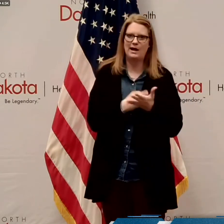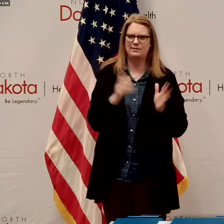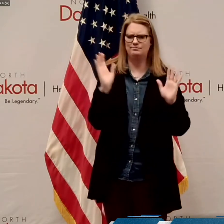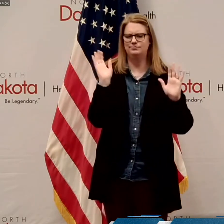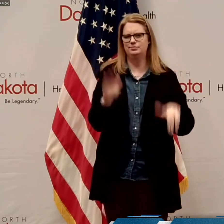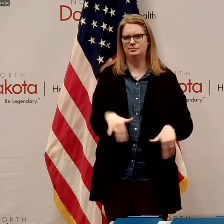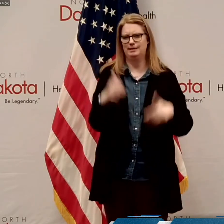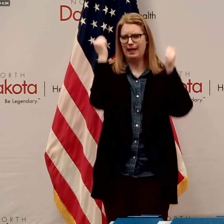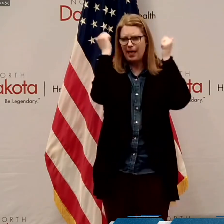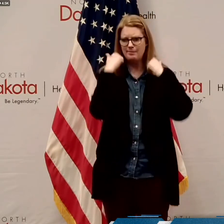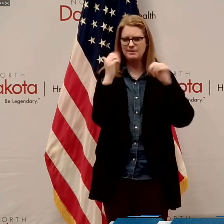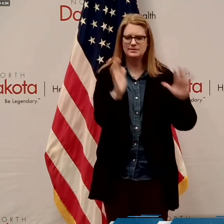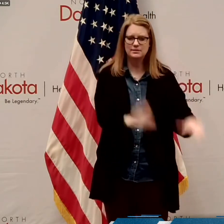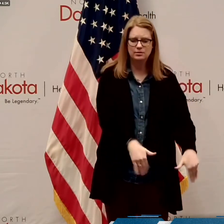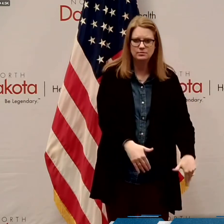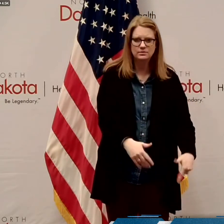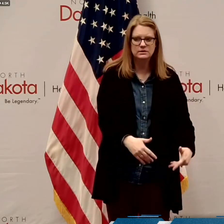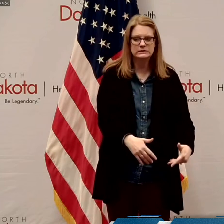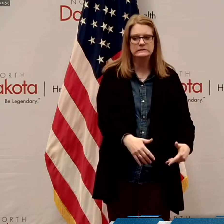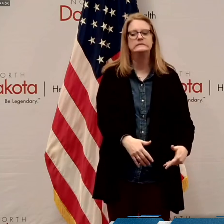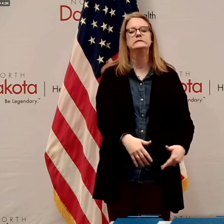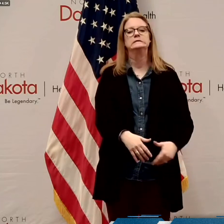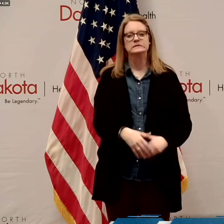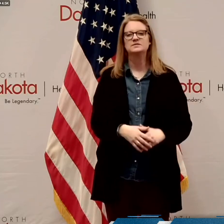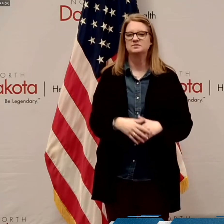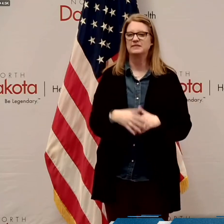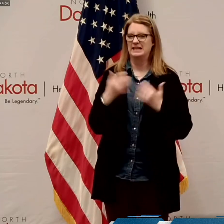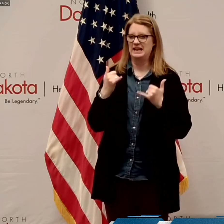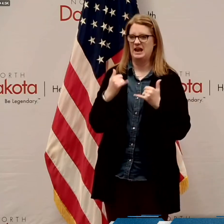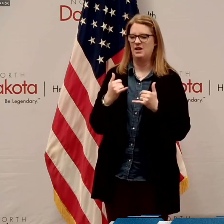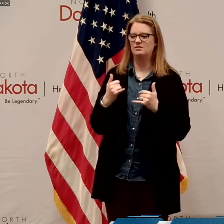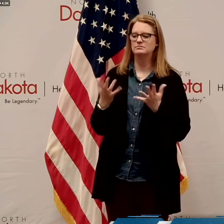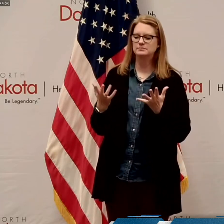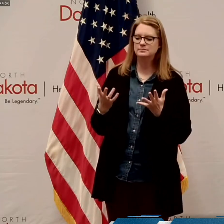wore helmets. Now, most people wouldn't think of doing that. We got more and